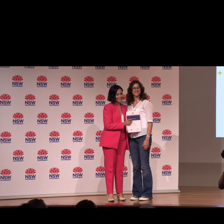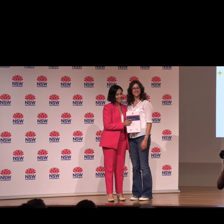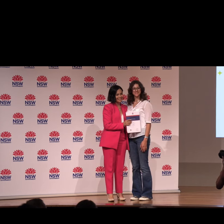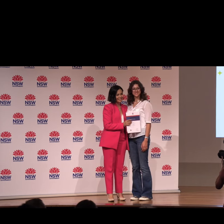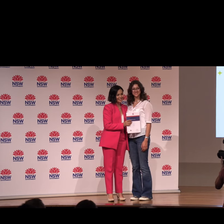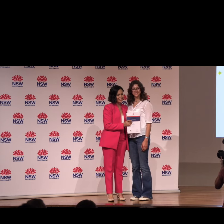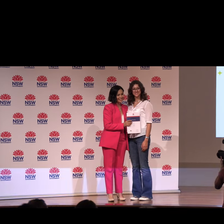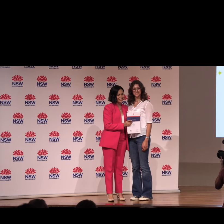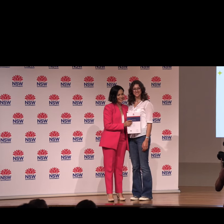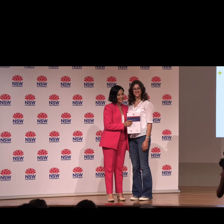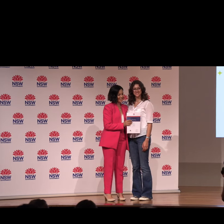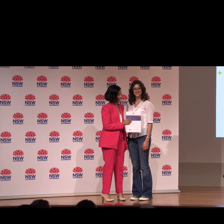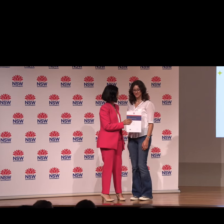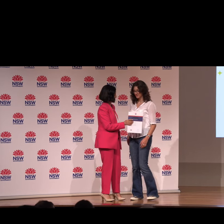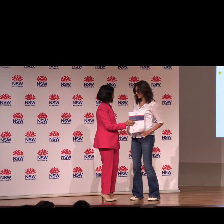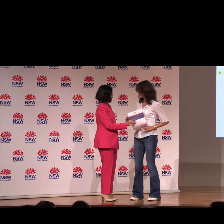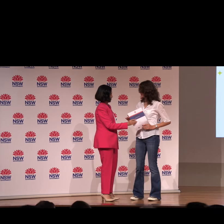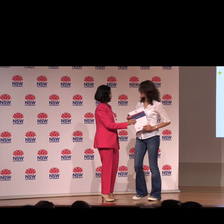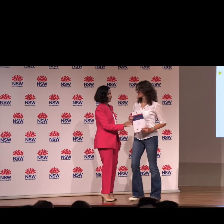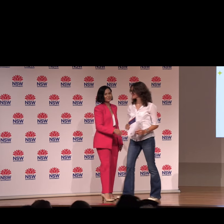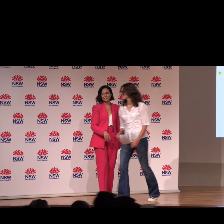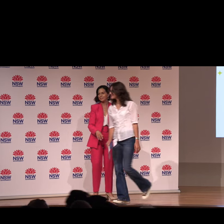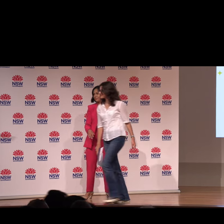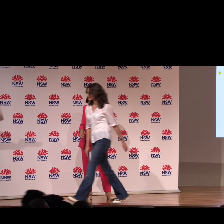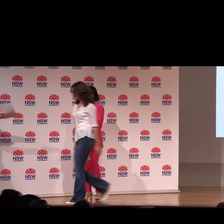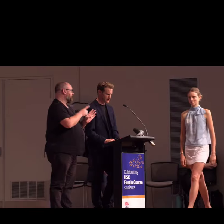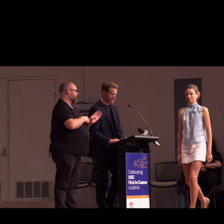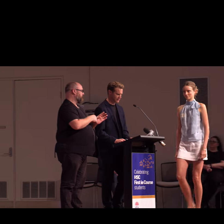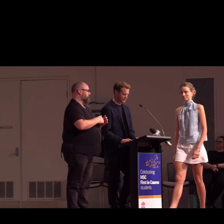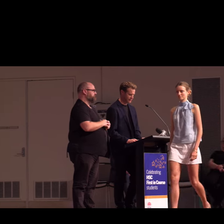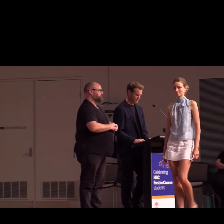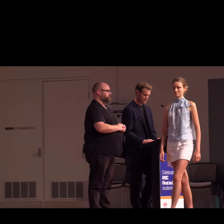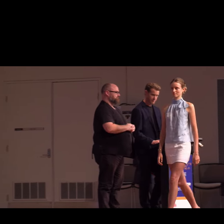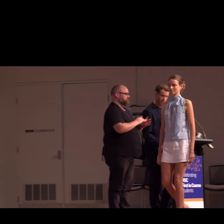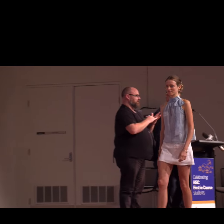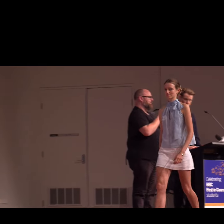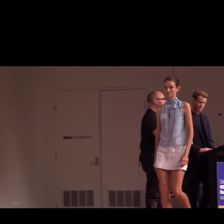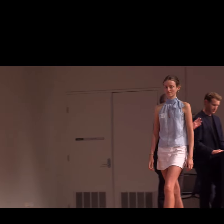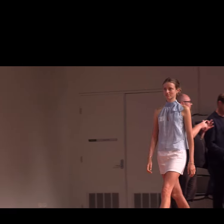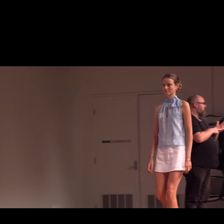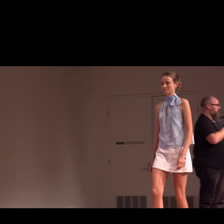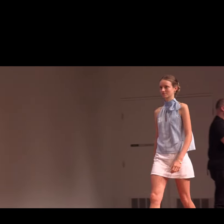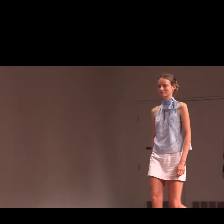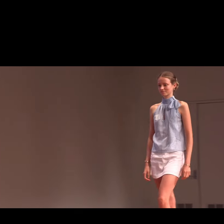In geography, Hayley Sinias, Brigidine College, St. Ives.